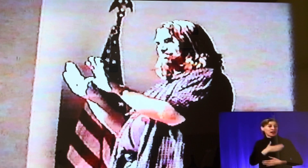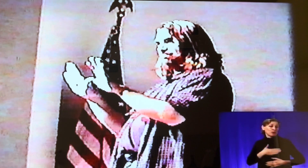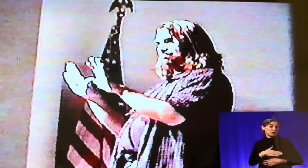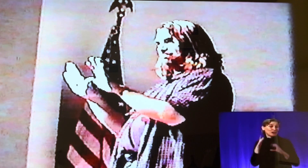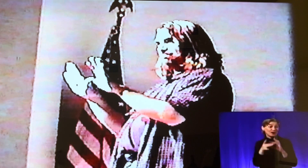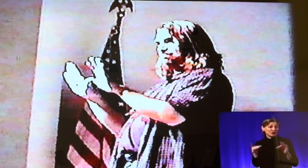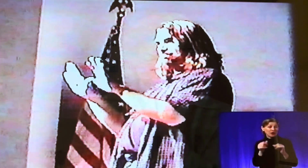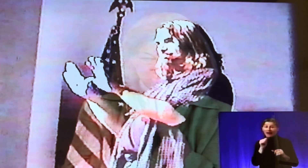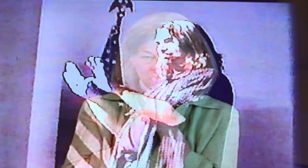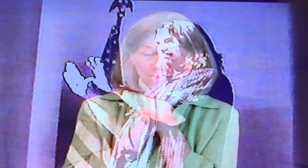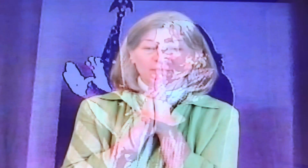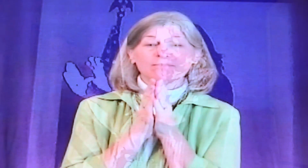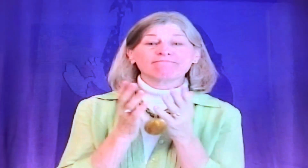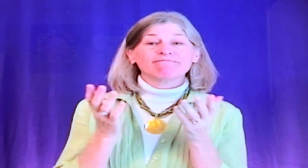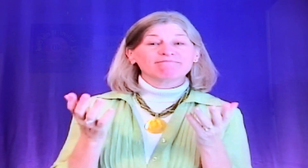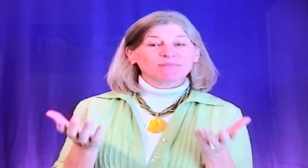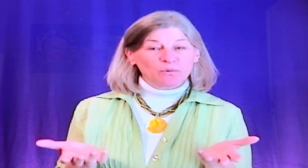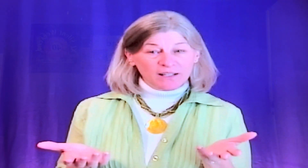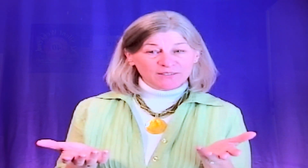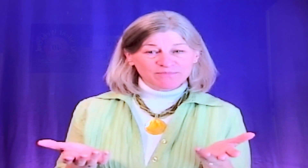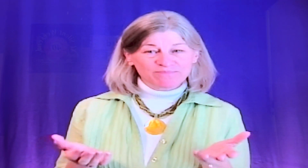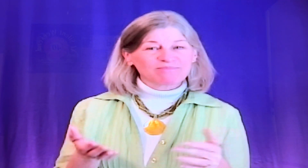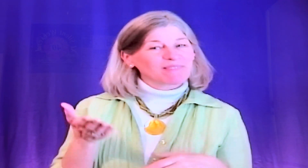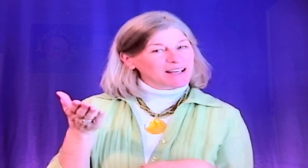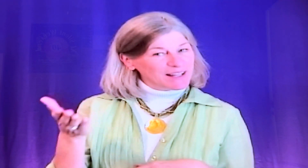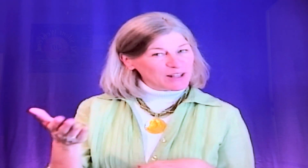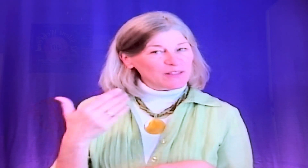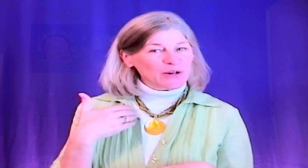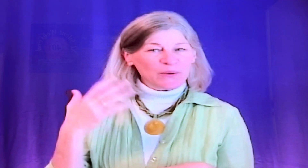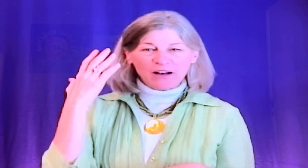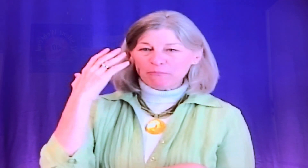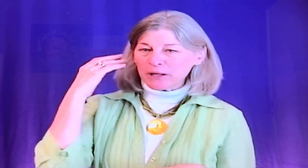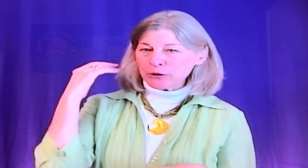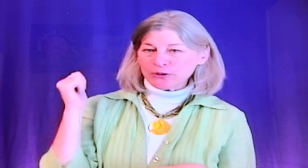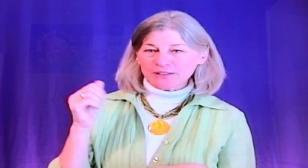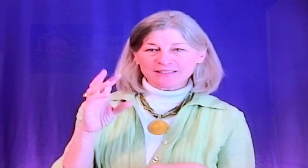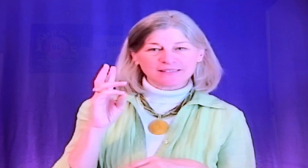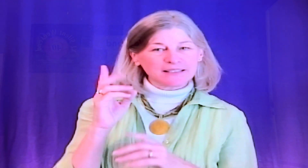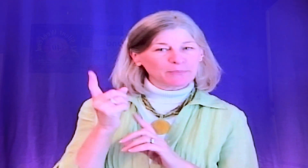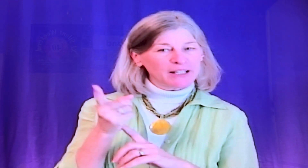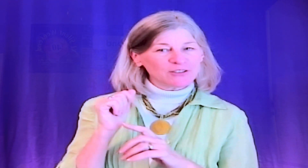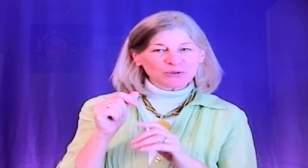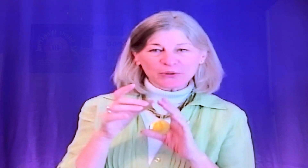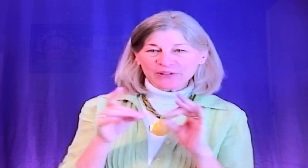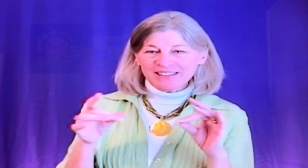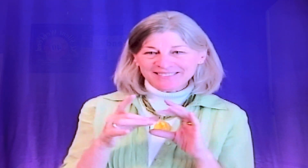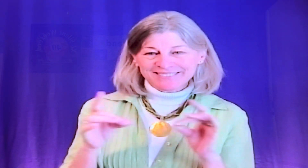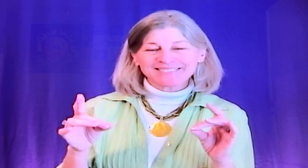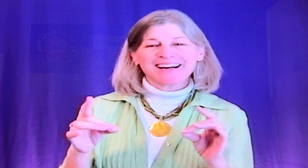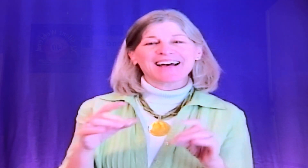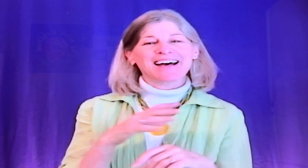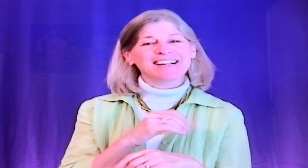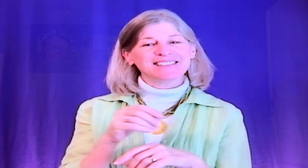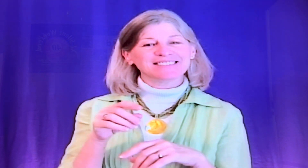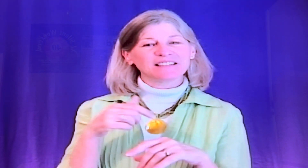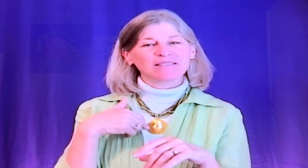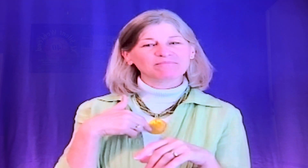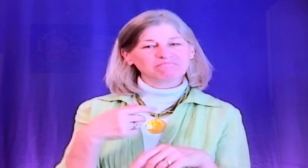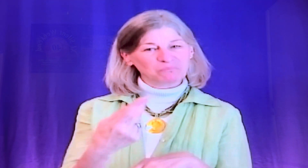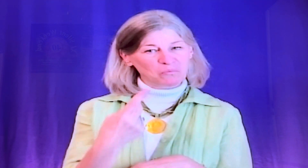feel uncomfortable. Well, there you have Peter Cook's 6-minute story, and we